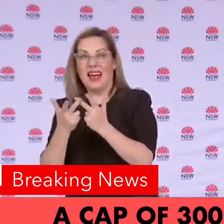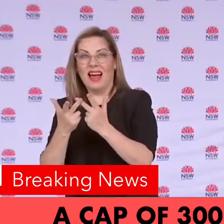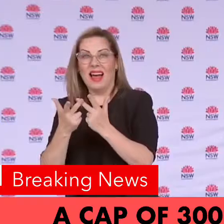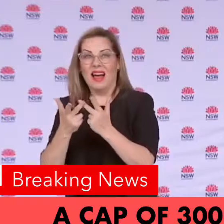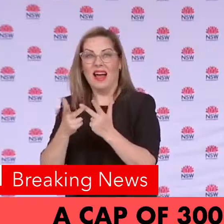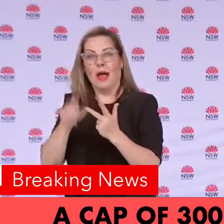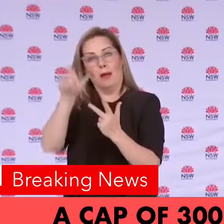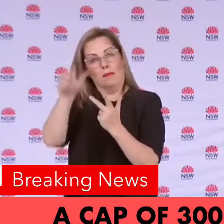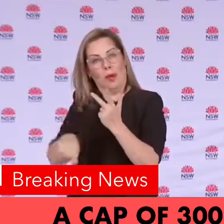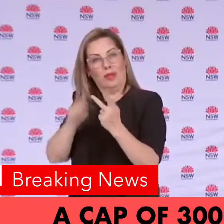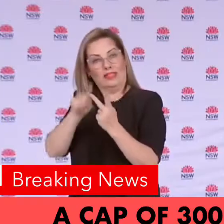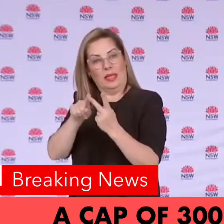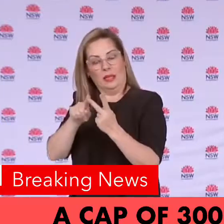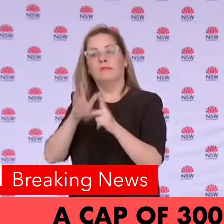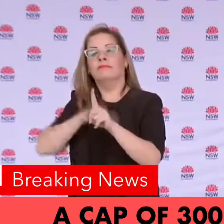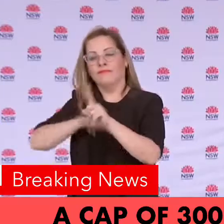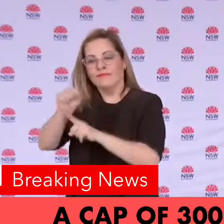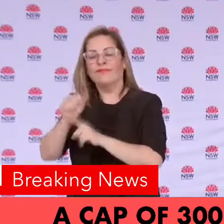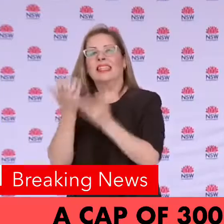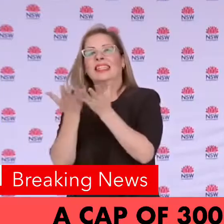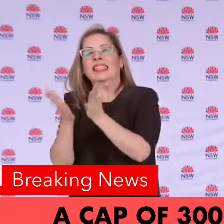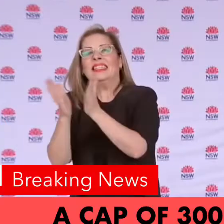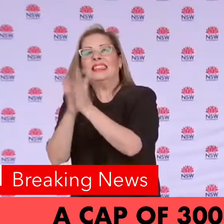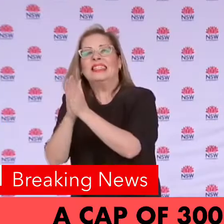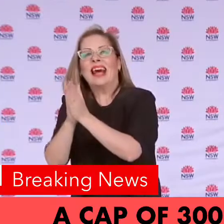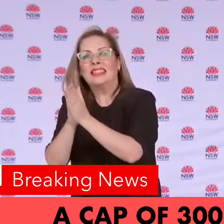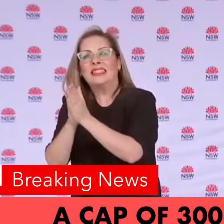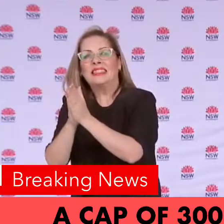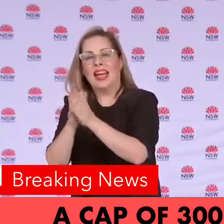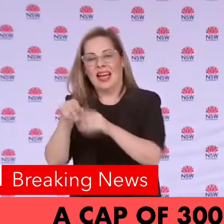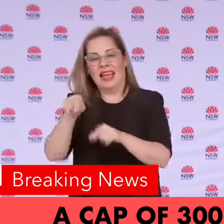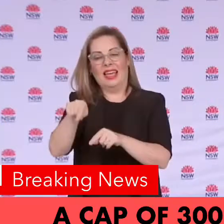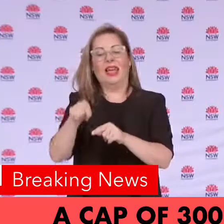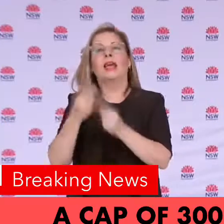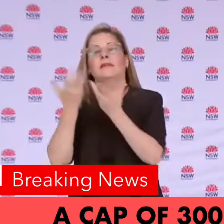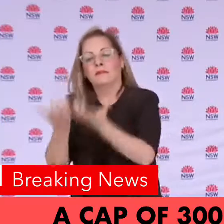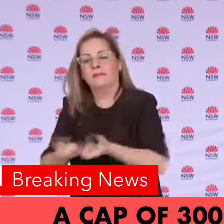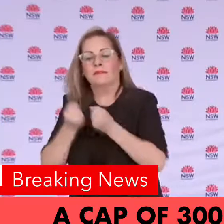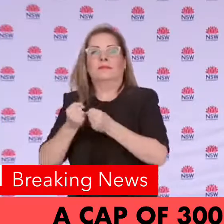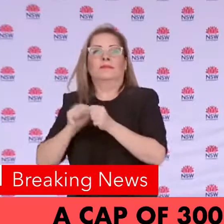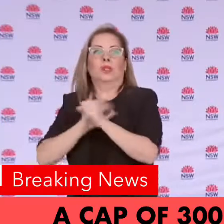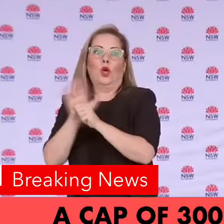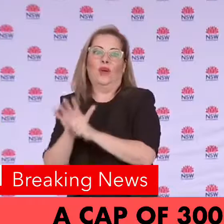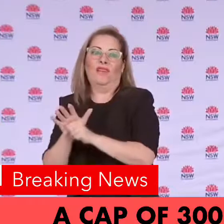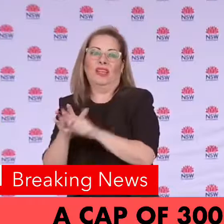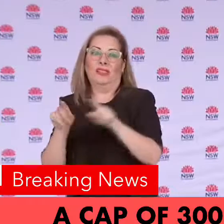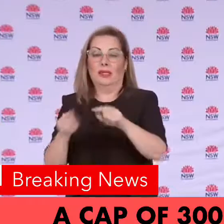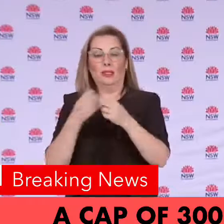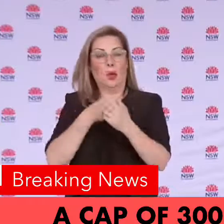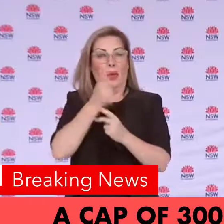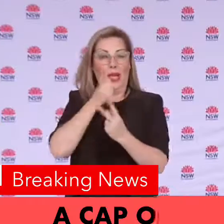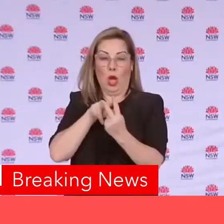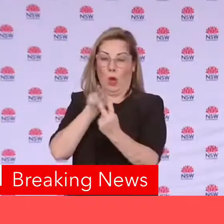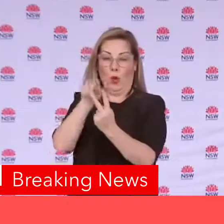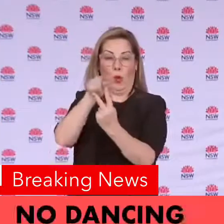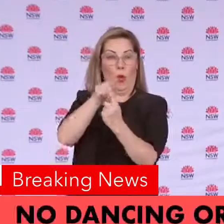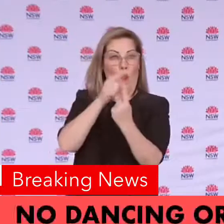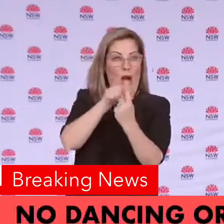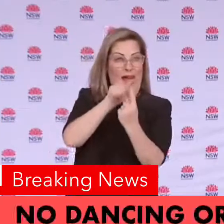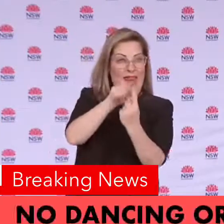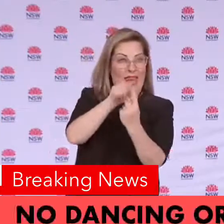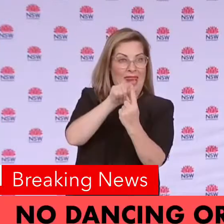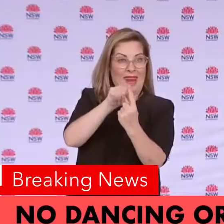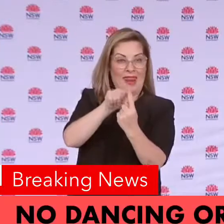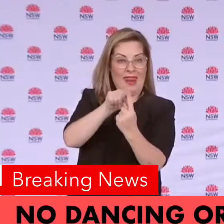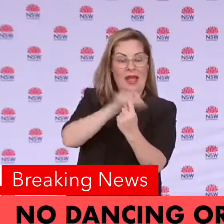person to the new case at the venue, as they were both diners there at the same time. The second case was part of a work dinner, and all